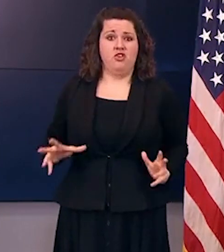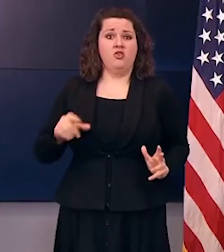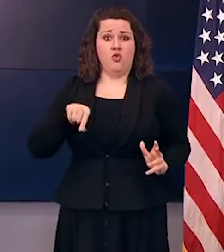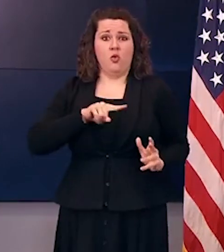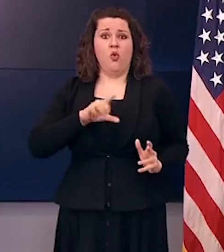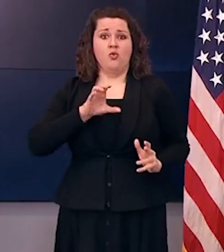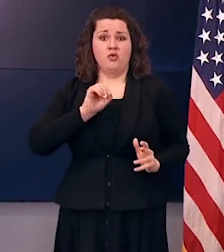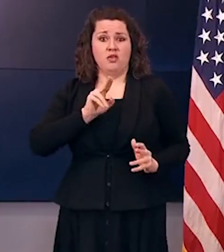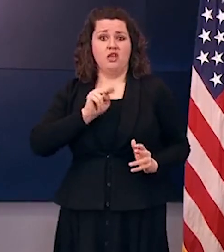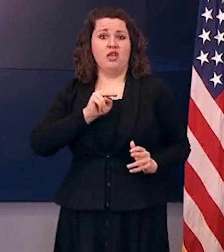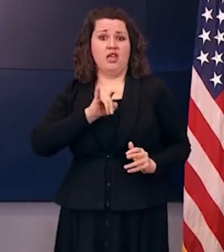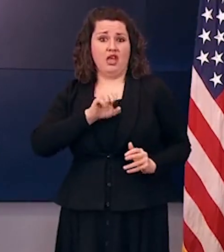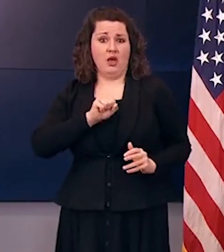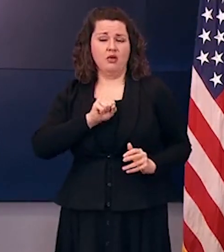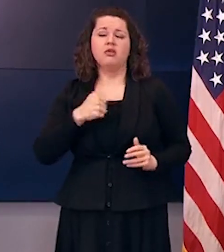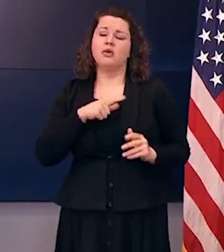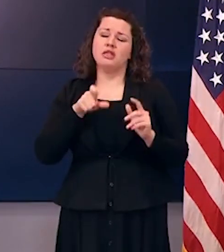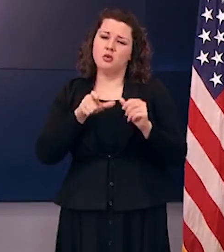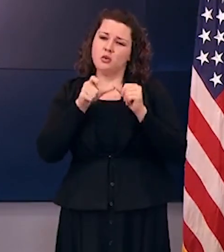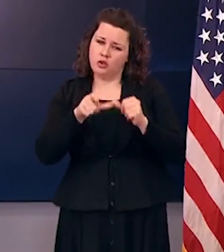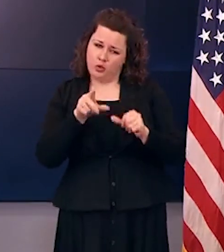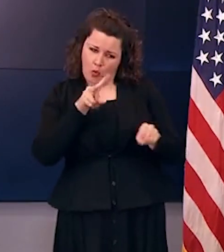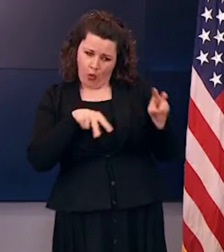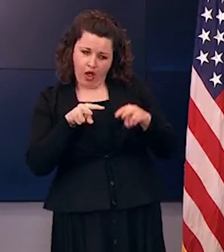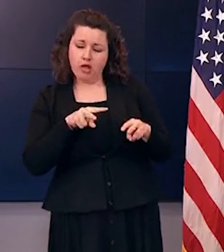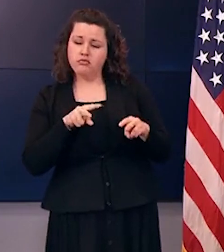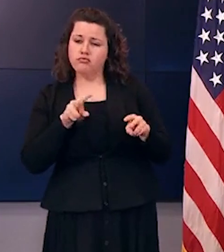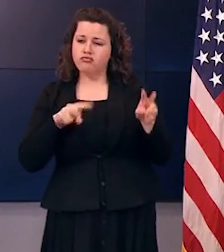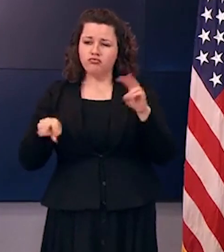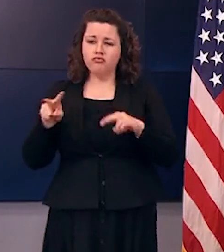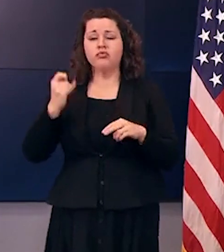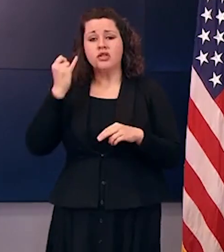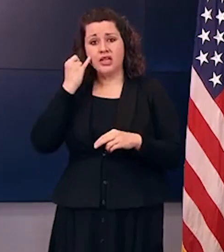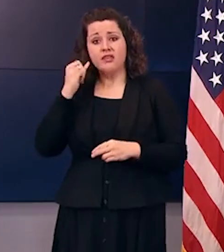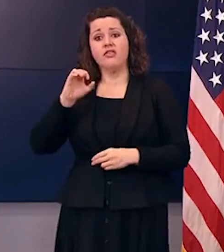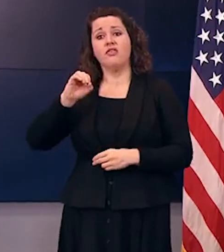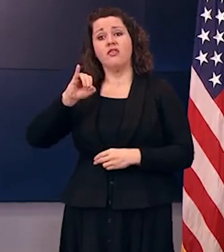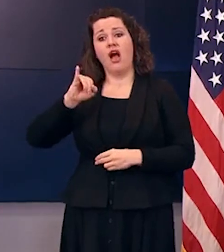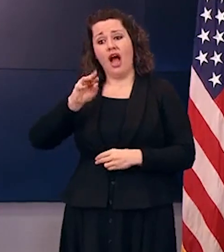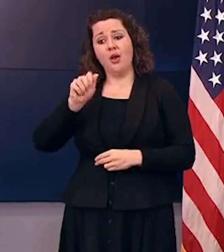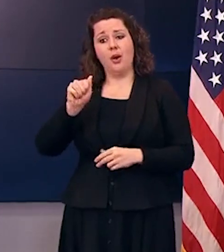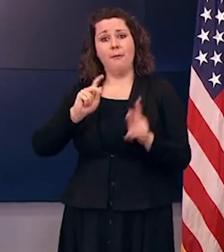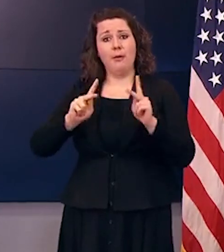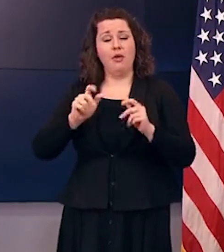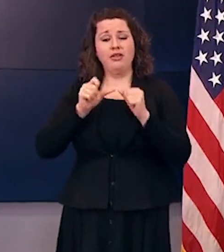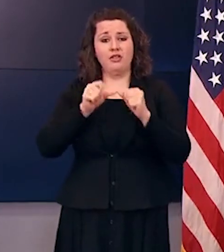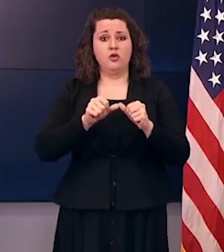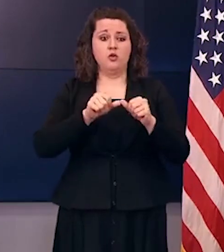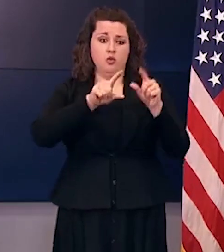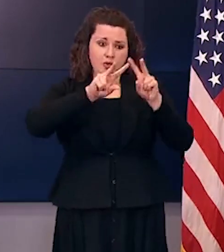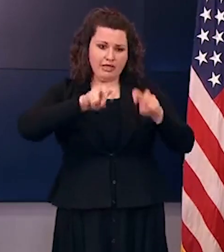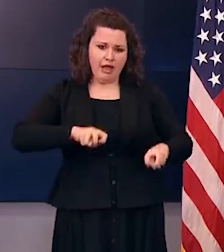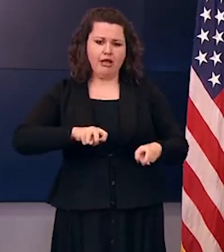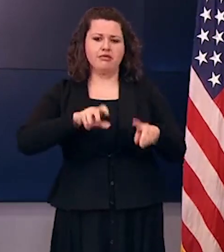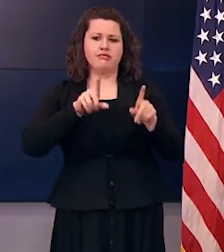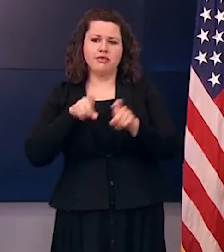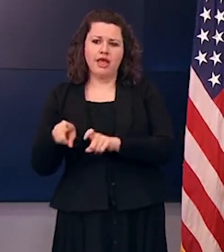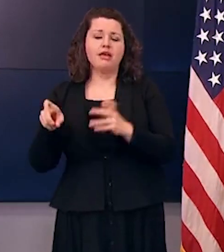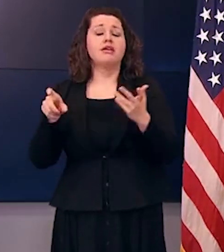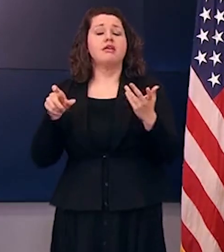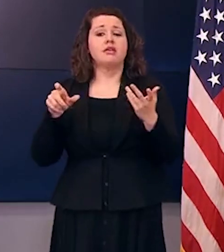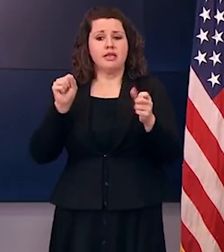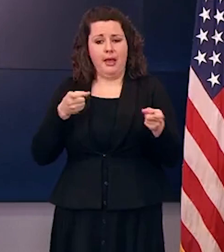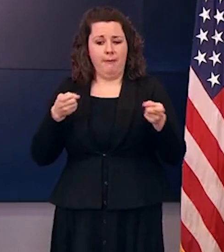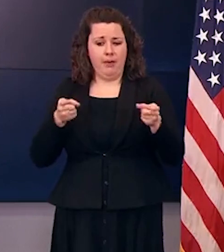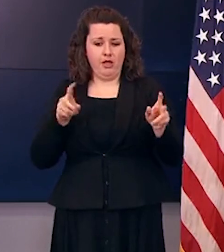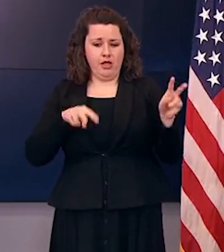counties. So we need to continue to watch it, and if Iowans go on and continue to take the assessments, we can continue to kind of manage and monitor that